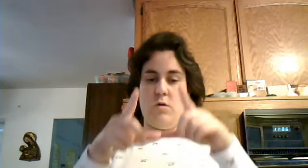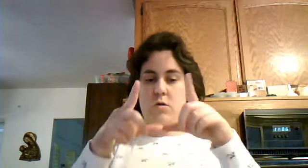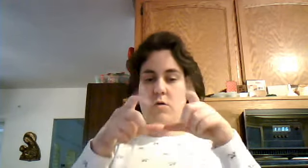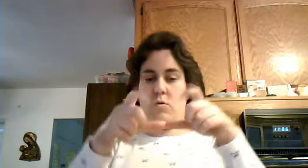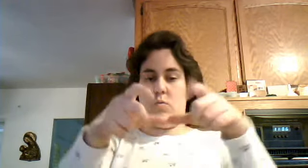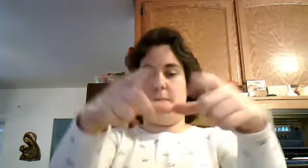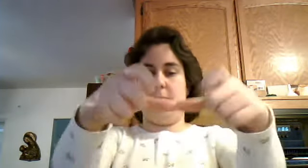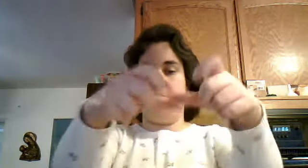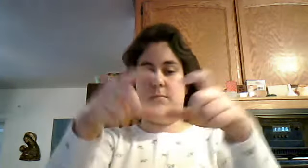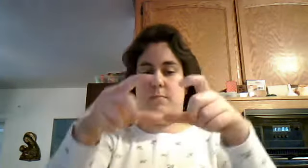Run.